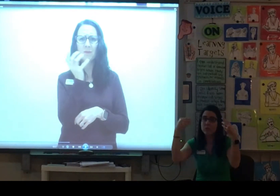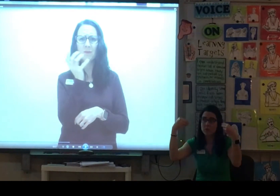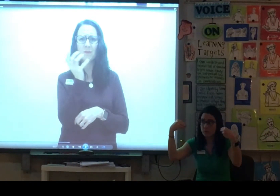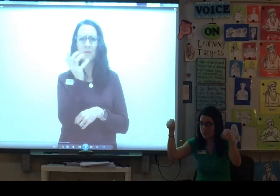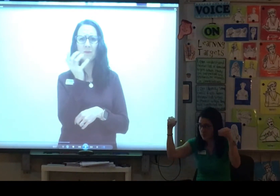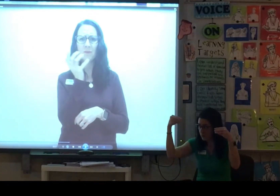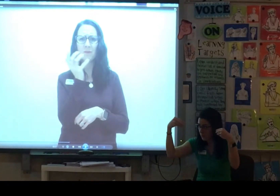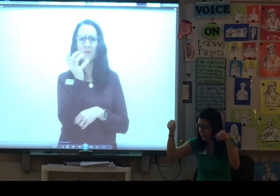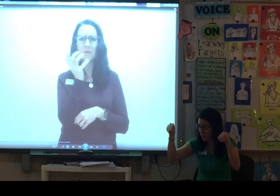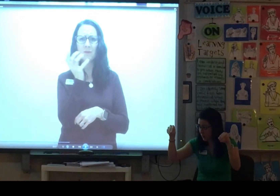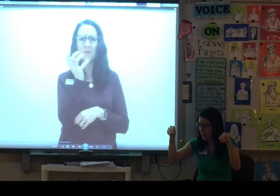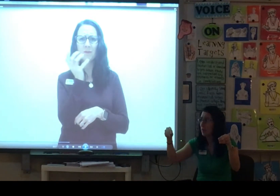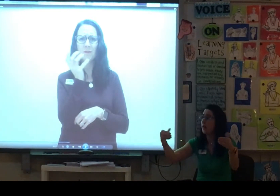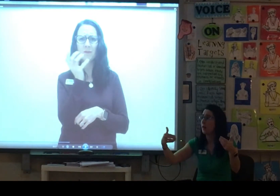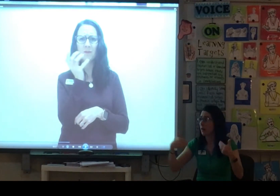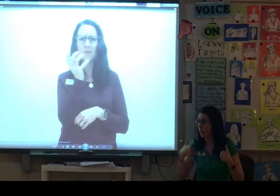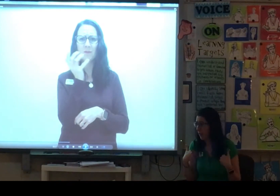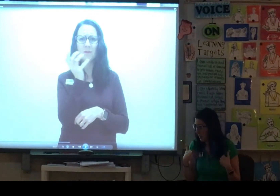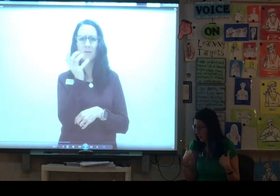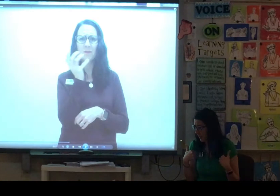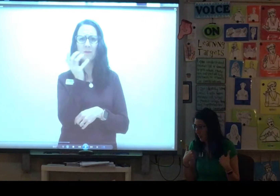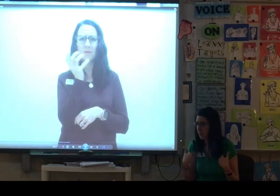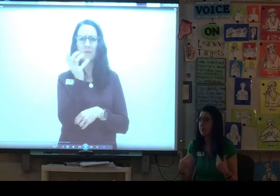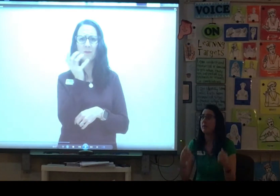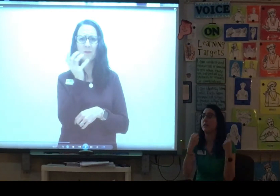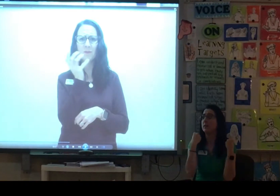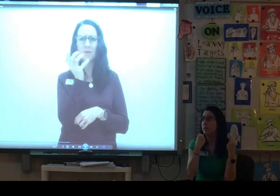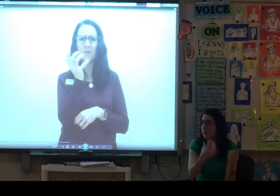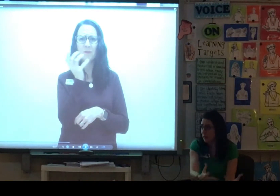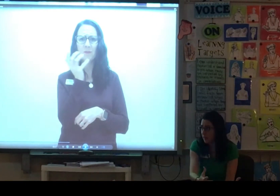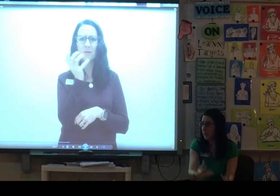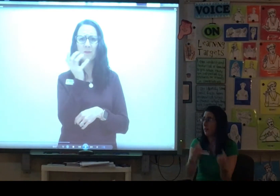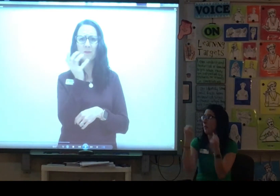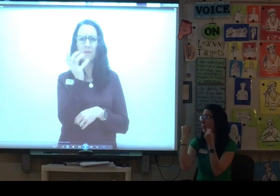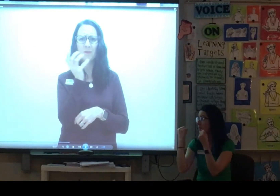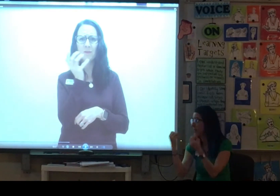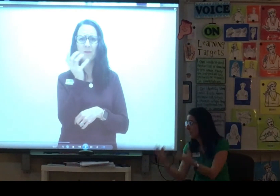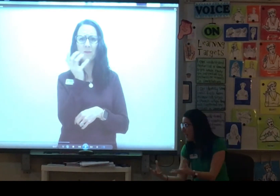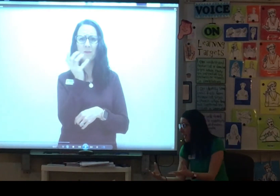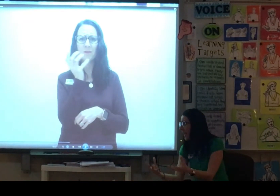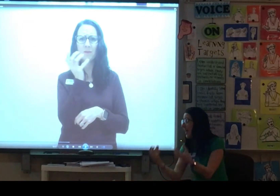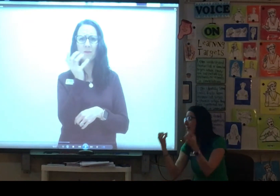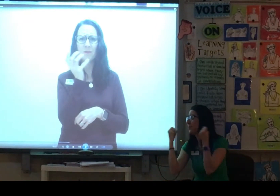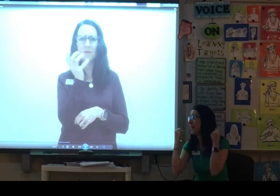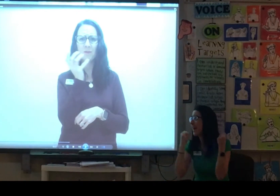Glasses, store, have, many,